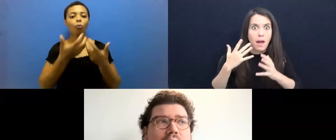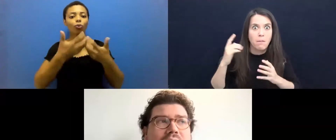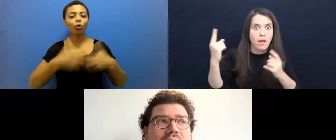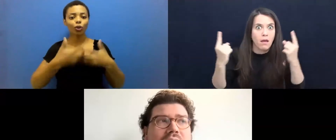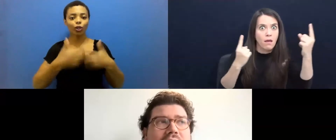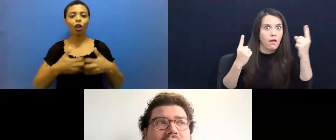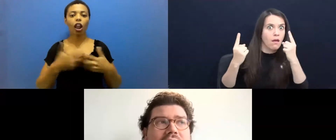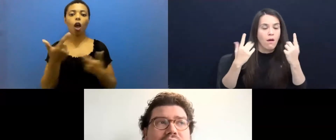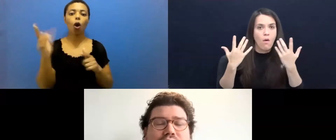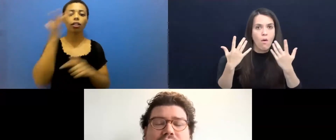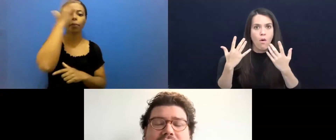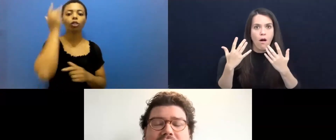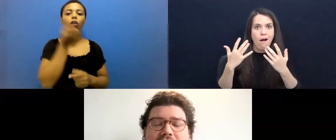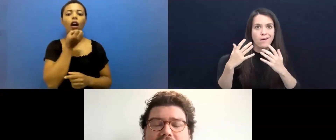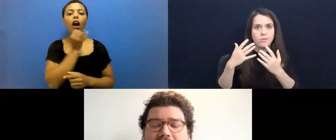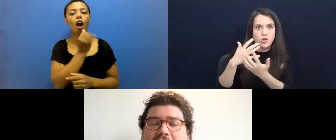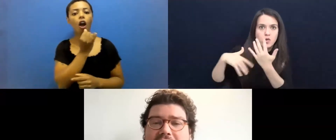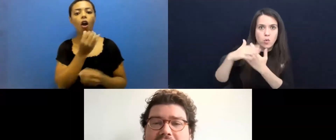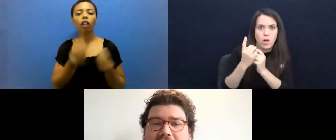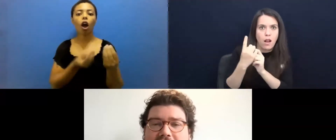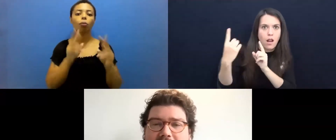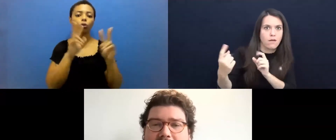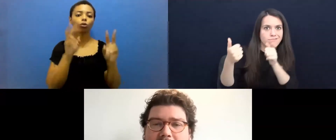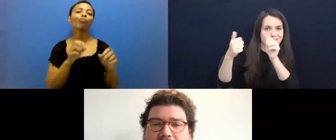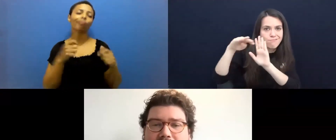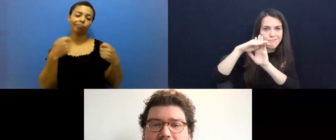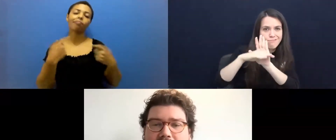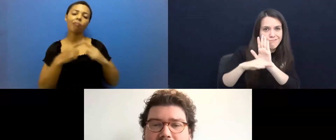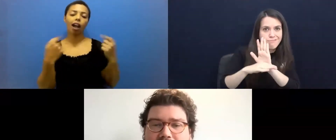actually following the social distancing guidelines.